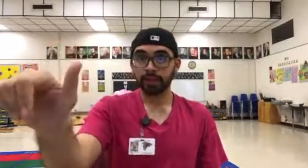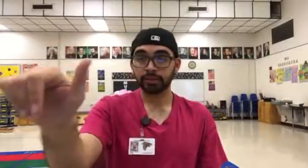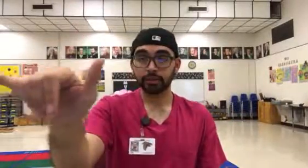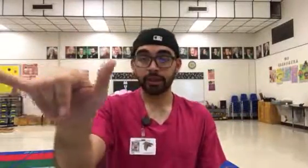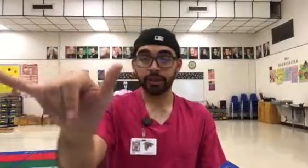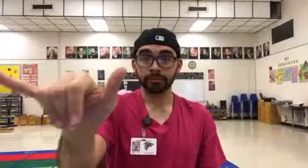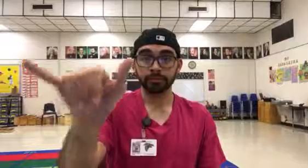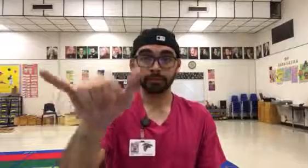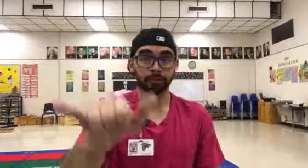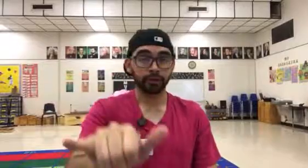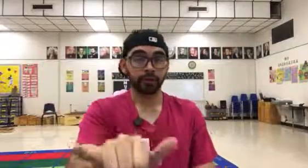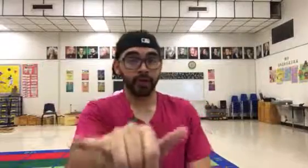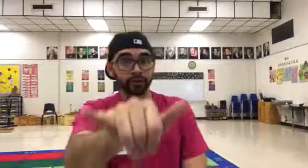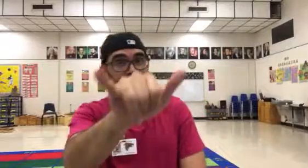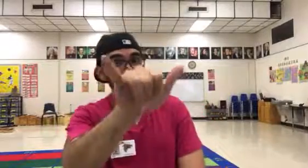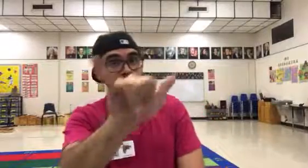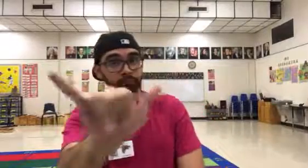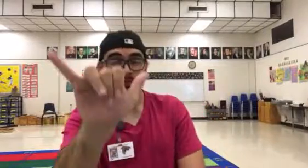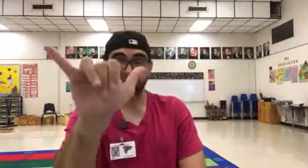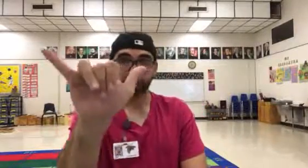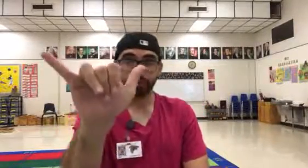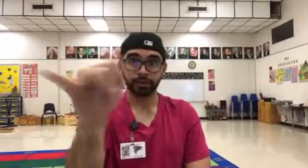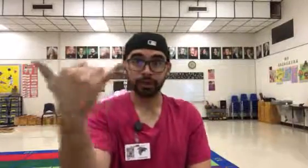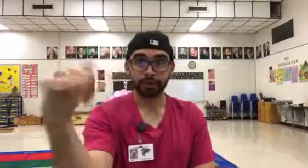That's where. So for that, you're gonna put your like